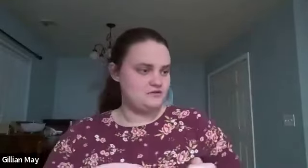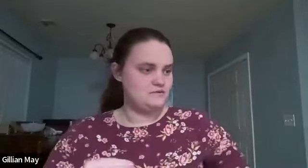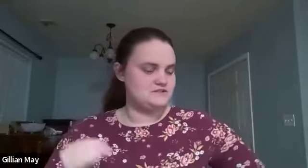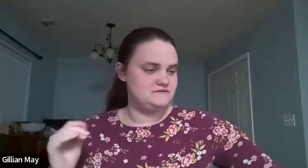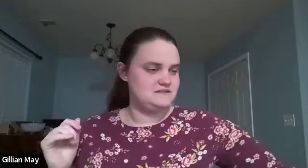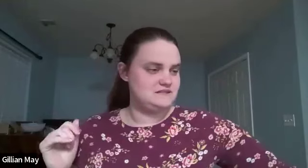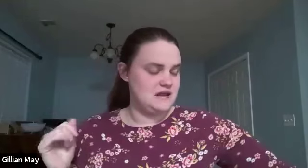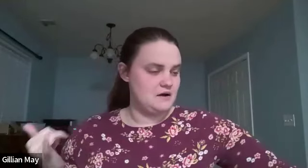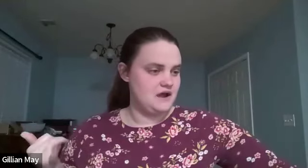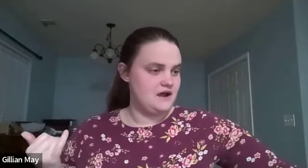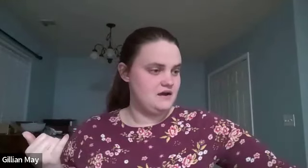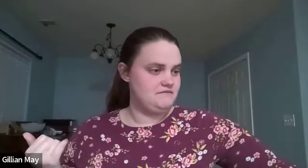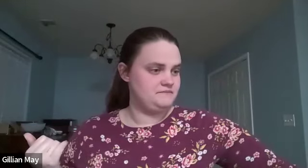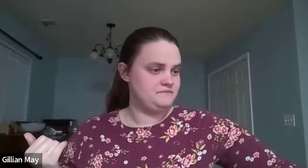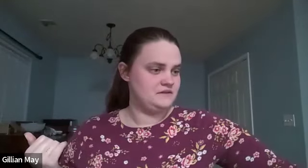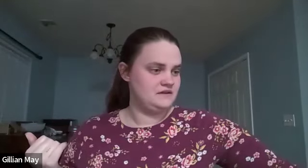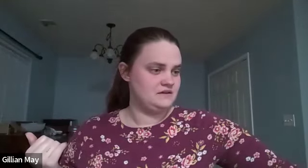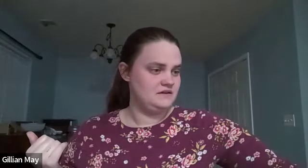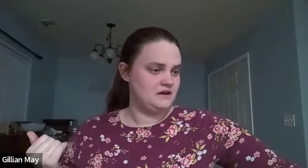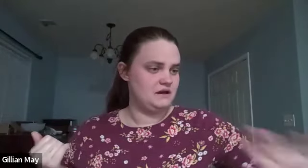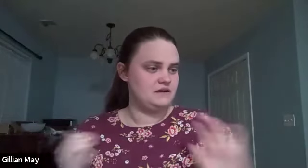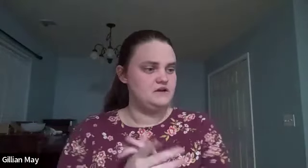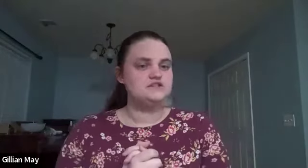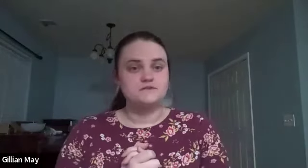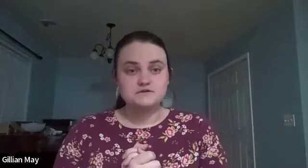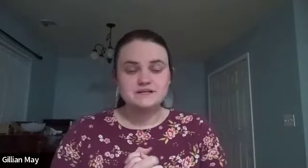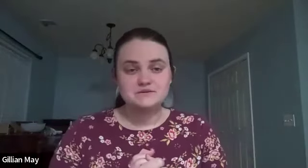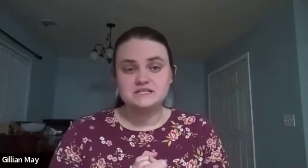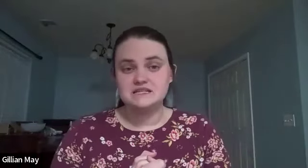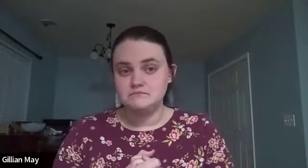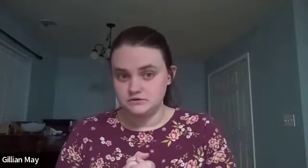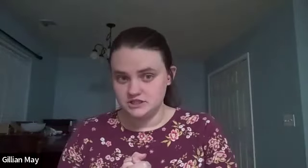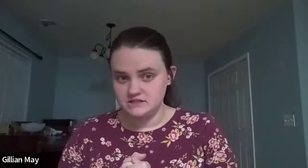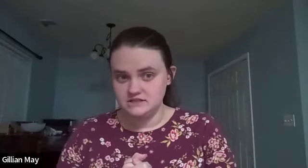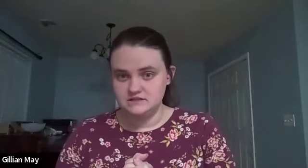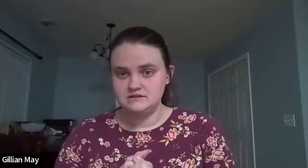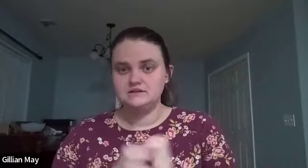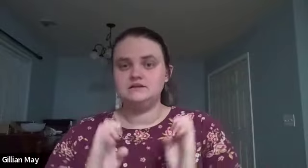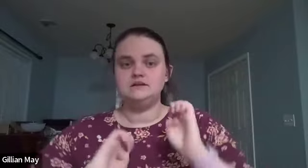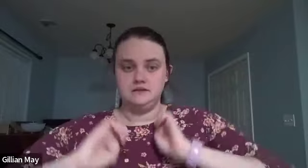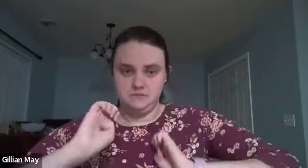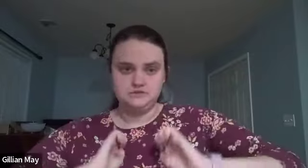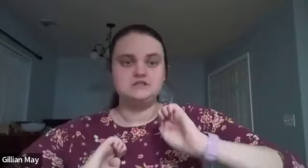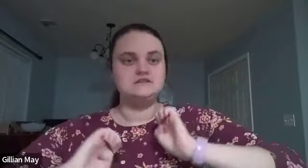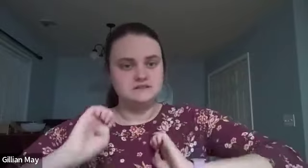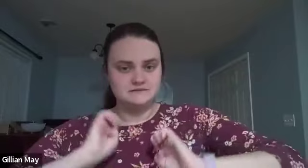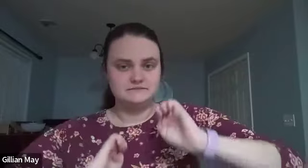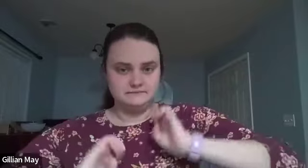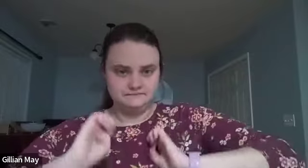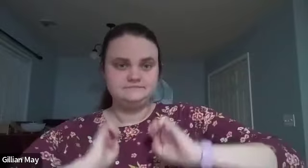the ones we now have. All right, so the first one we did was emotions. Emotions.